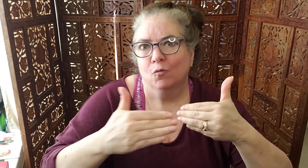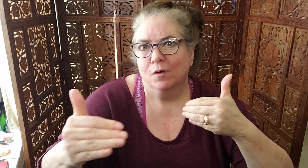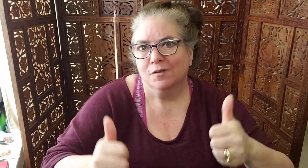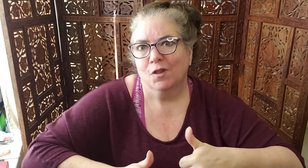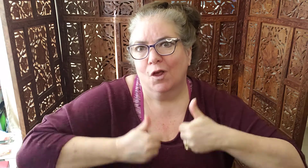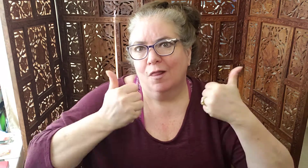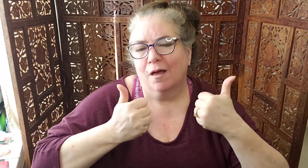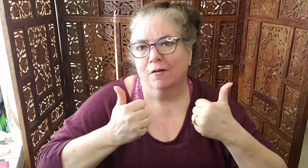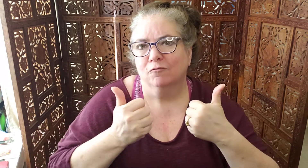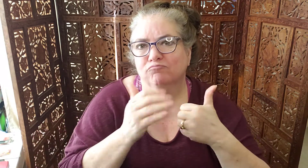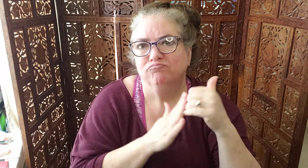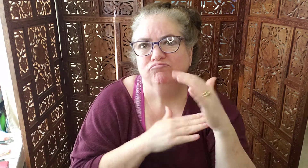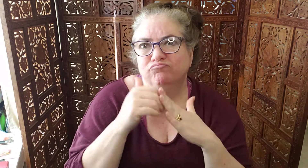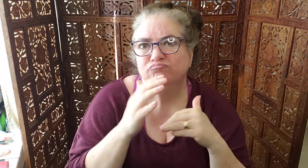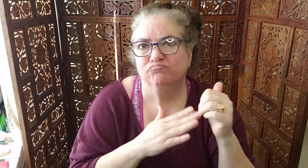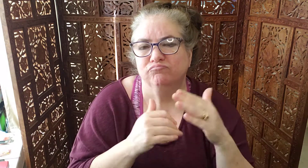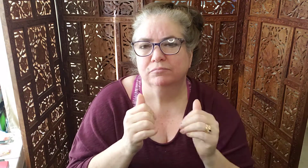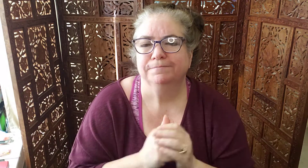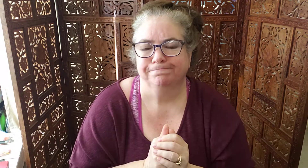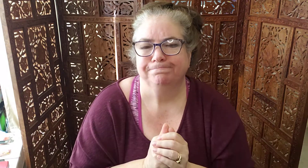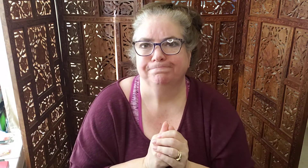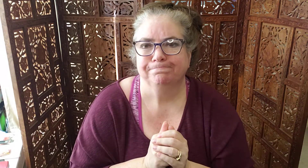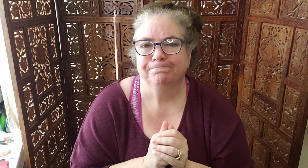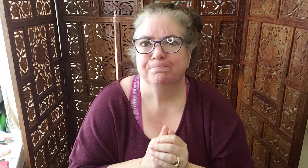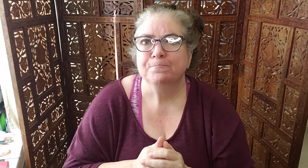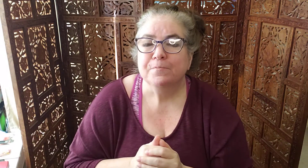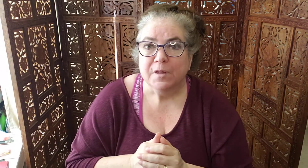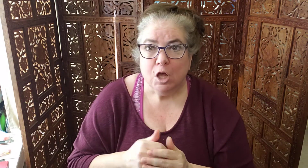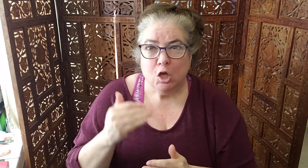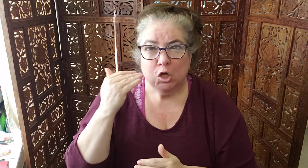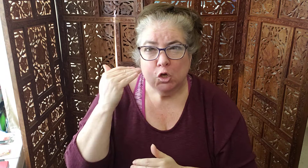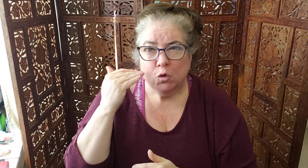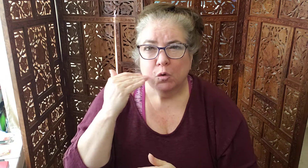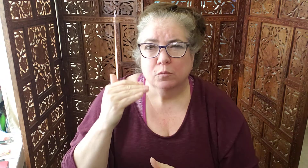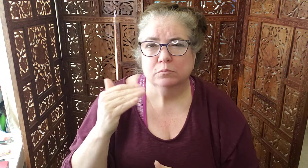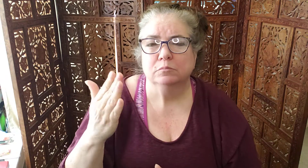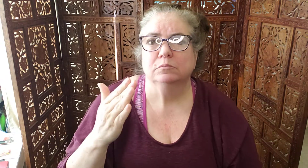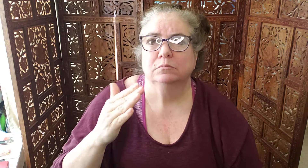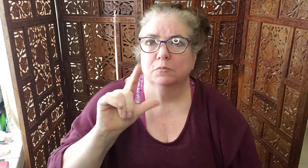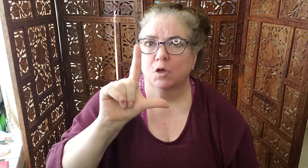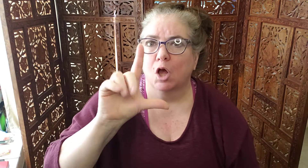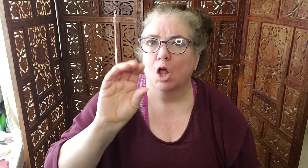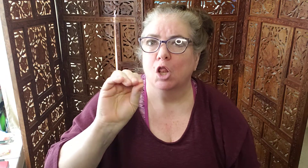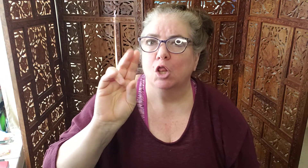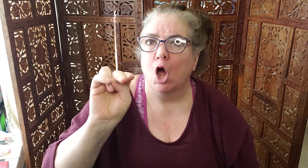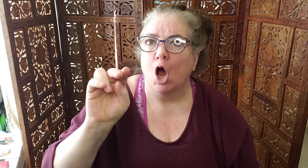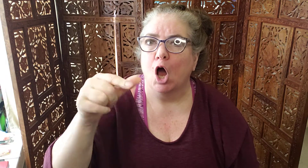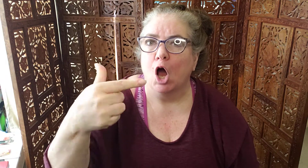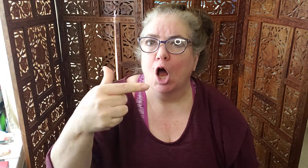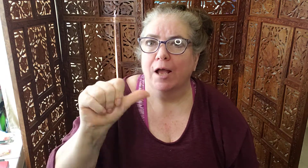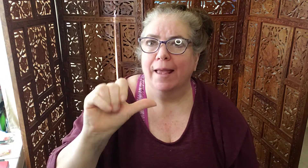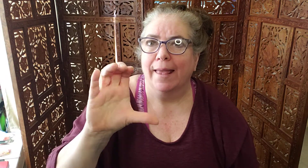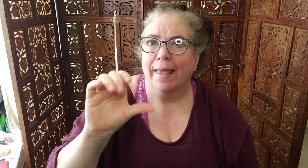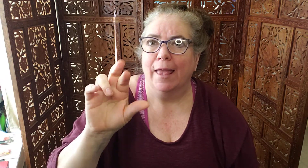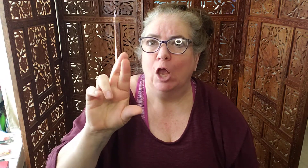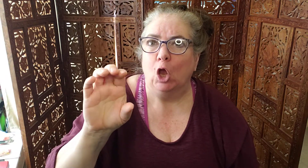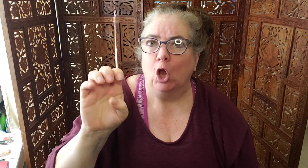When the city fathers renamed Longacre Square in honor of the newspaper, the New